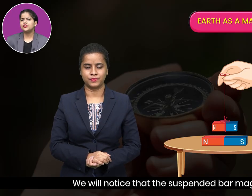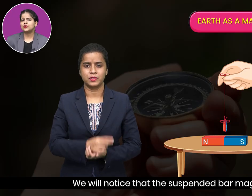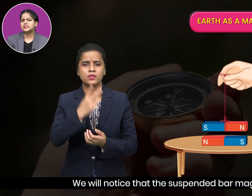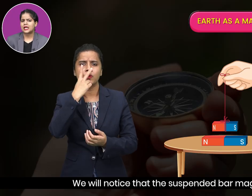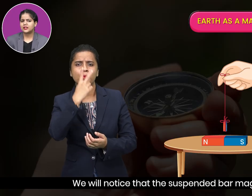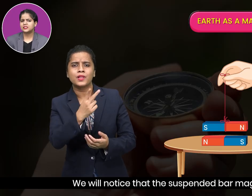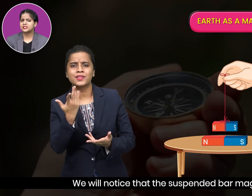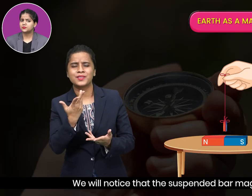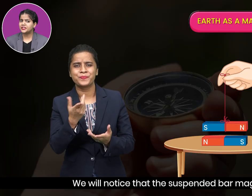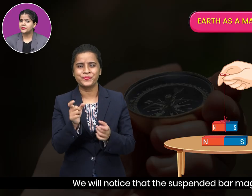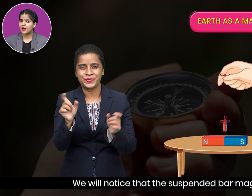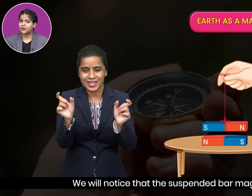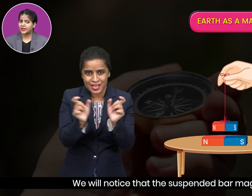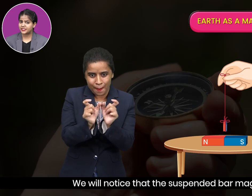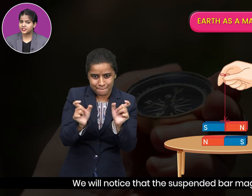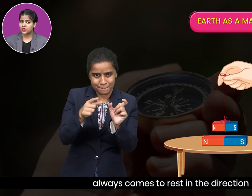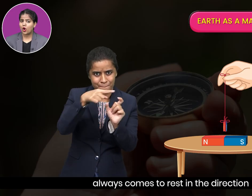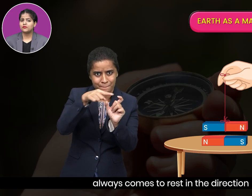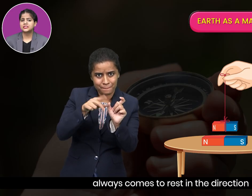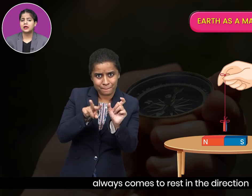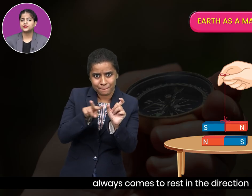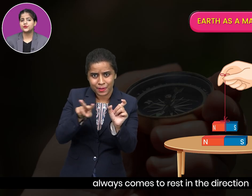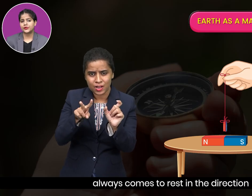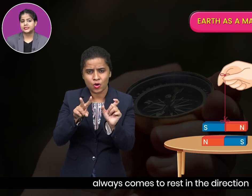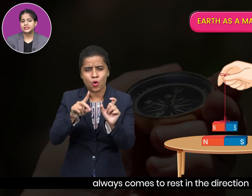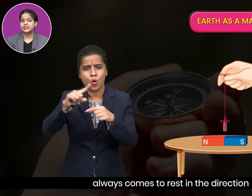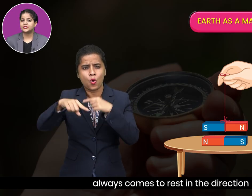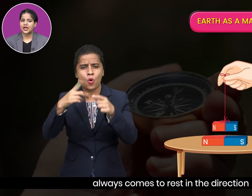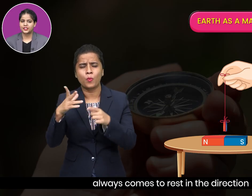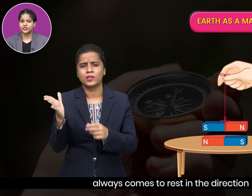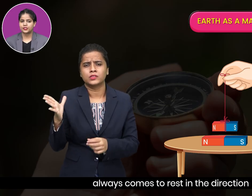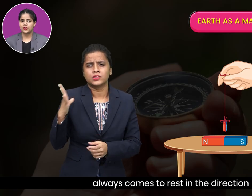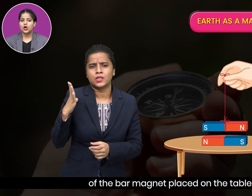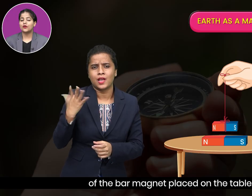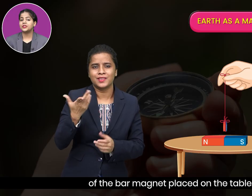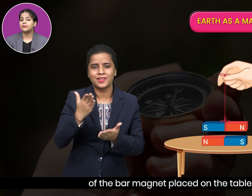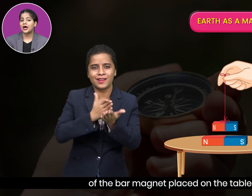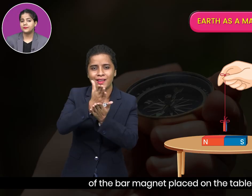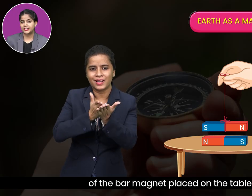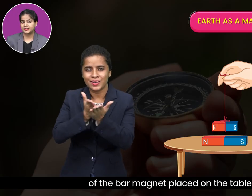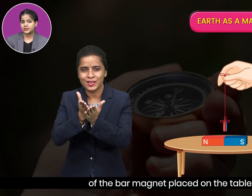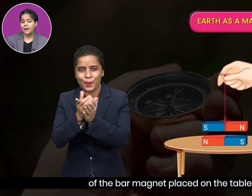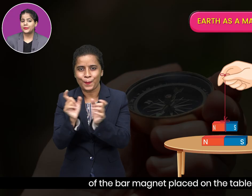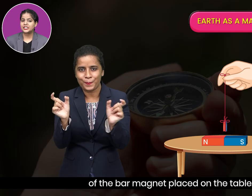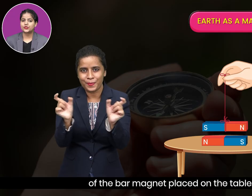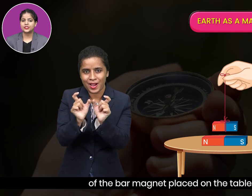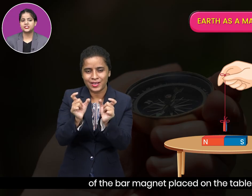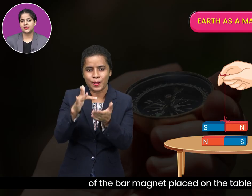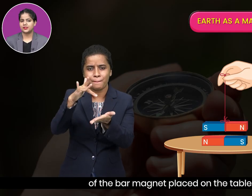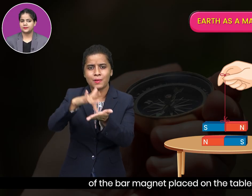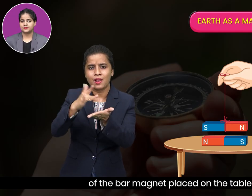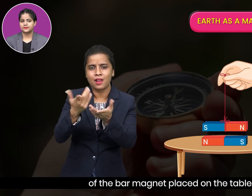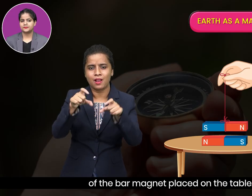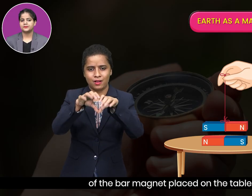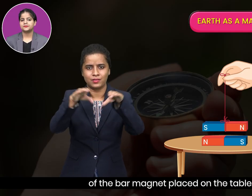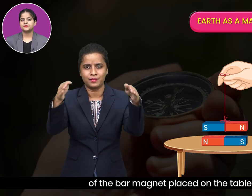We will notice that the suspended bar magnet always comes to rest in the direction of the bar magnet placed on the